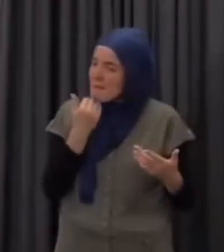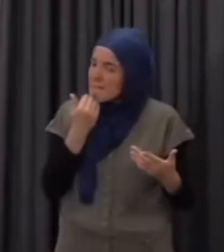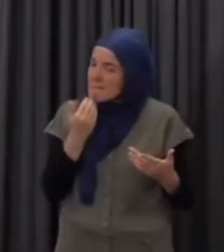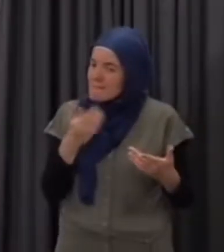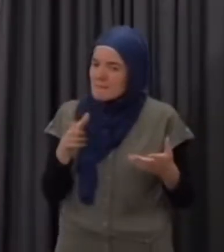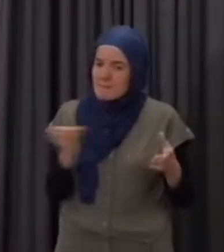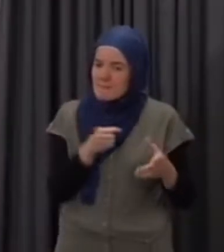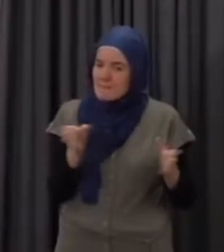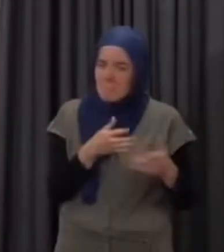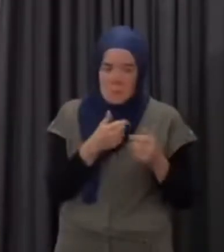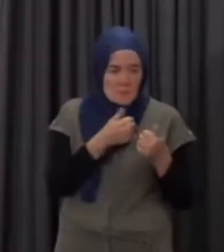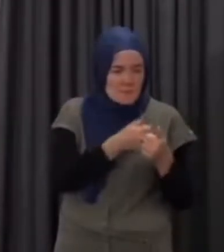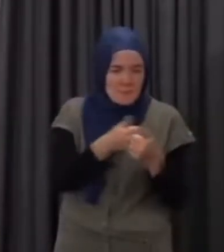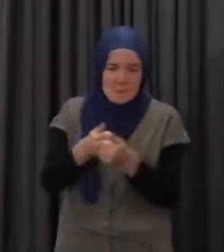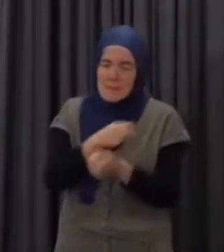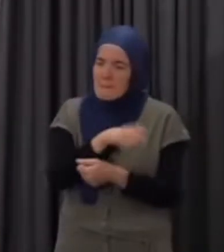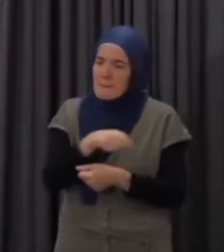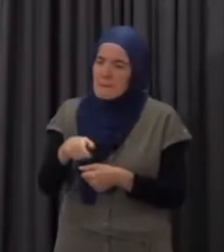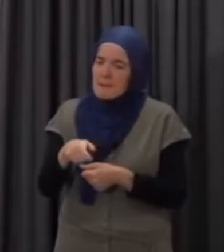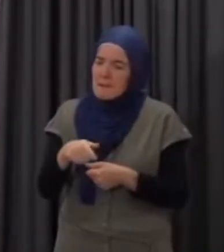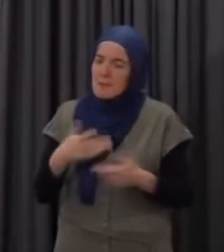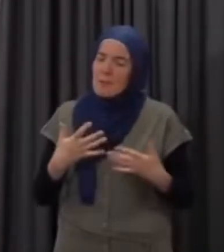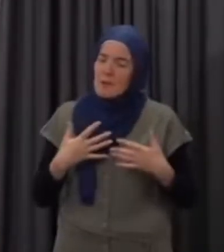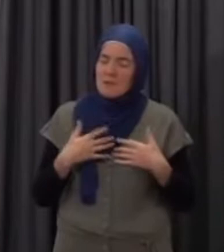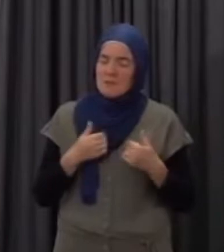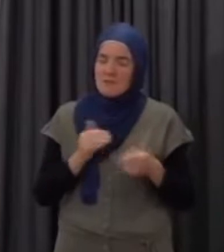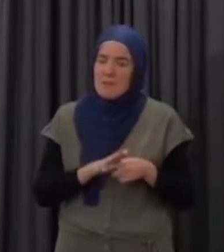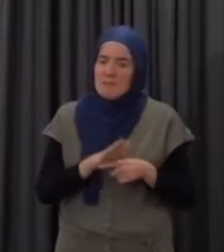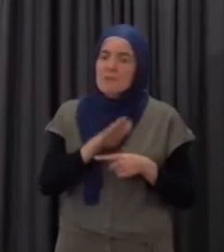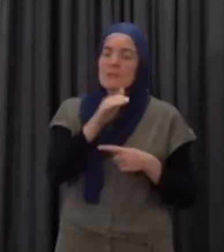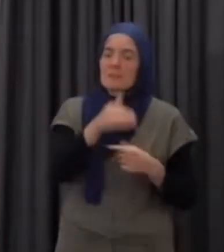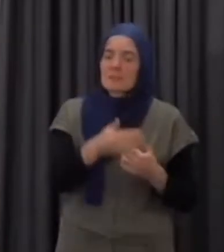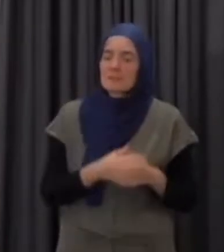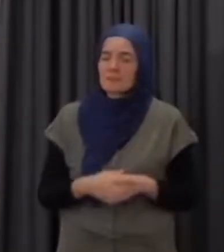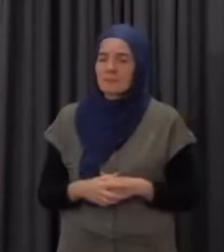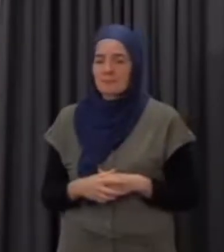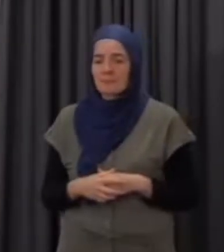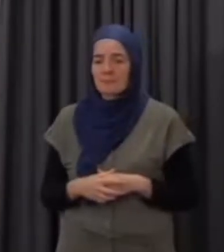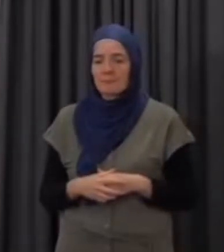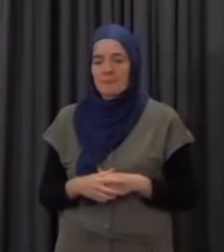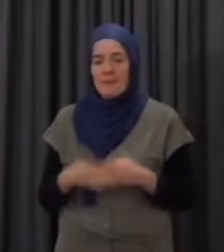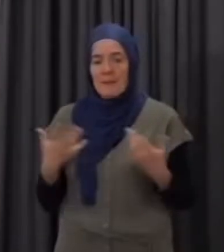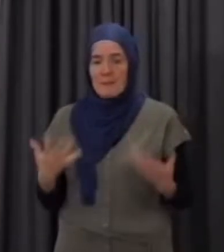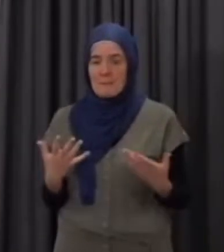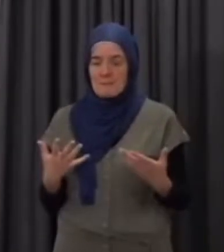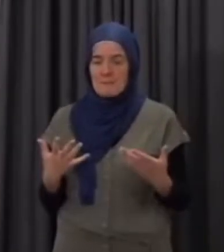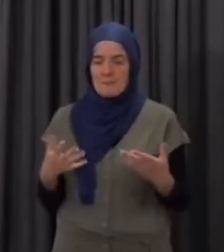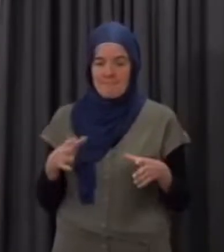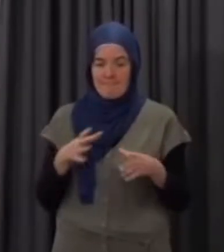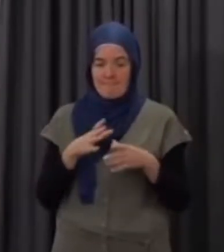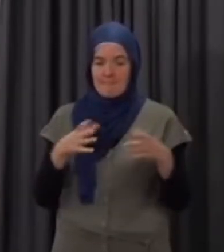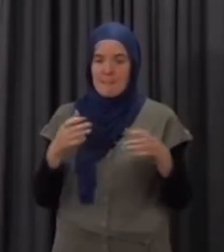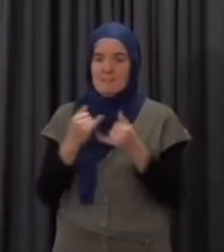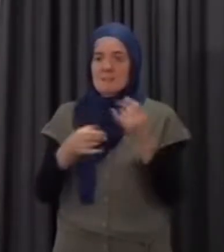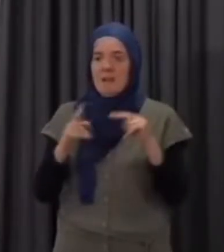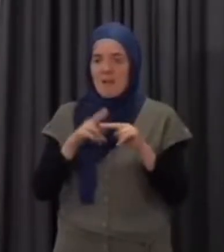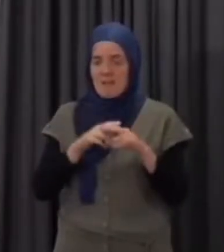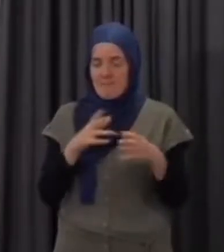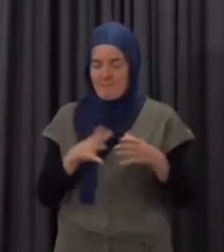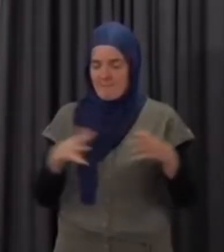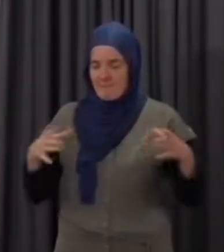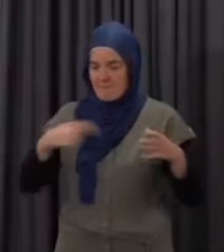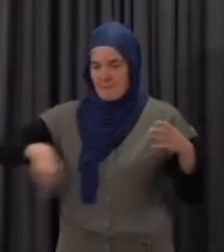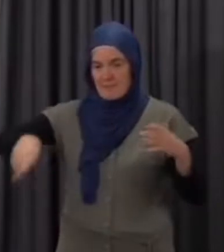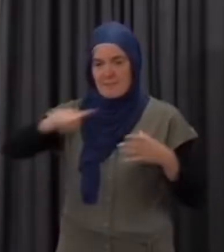it's important to recognise that our workforce, James, has had to adapt and change in many different ways, and certainly the way in which we've seen our